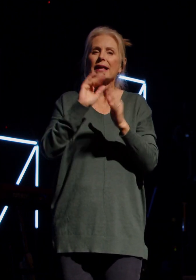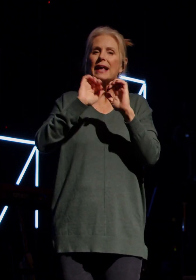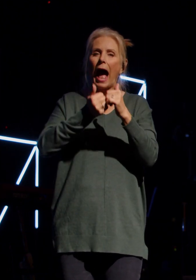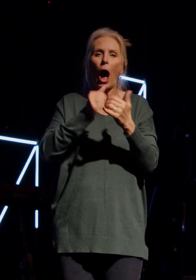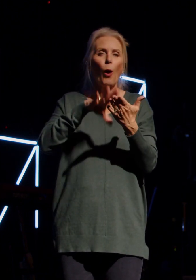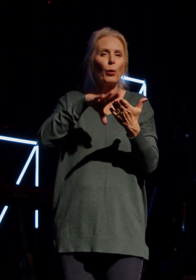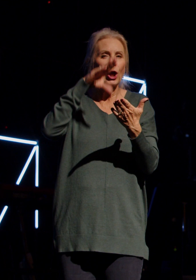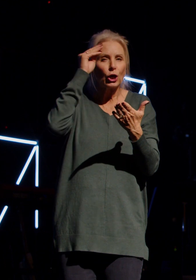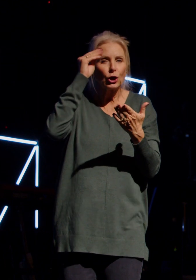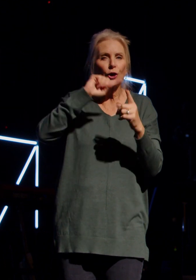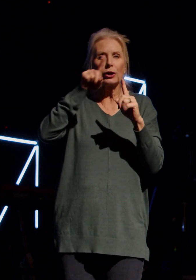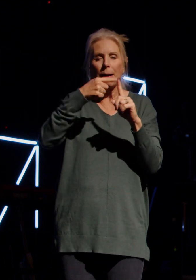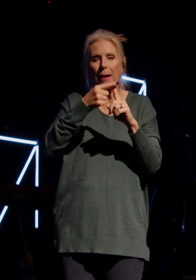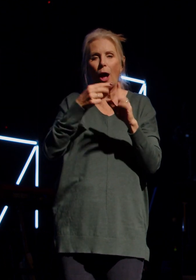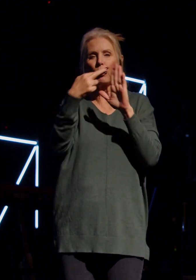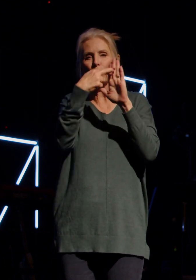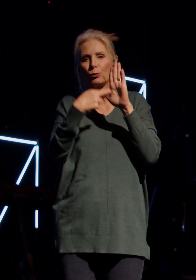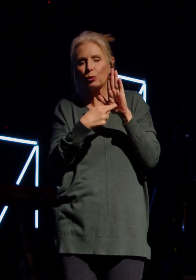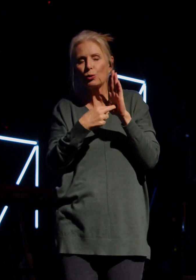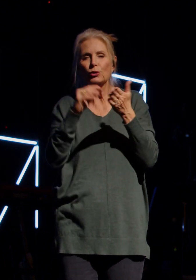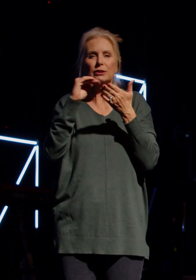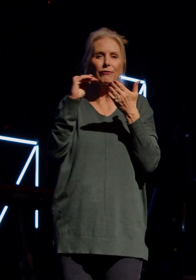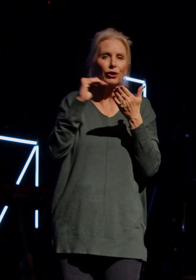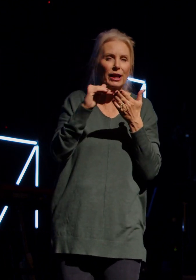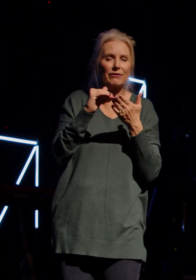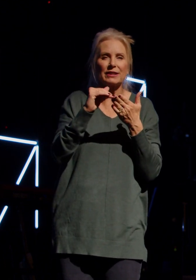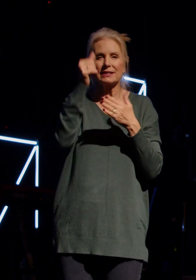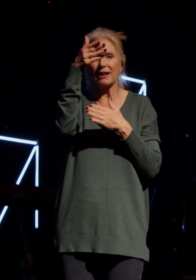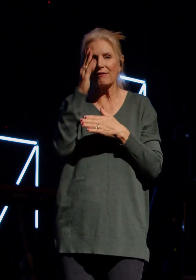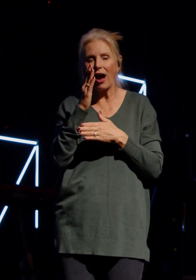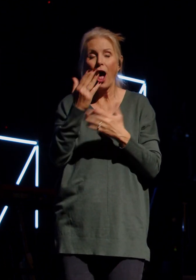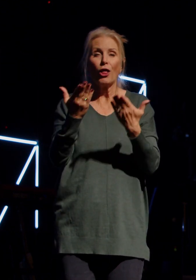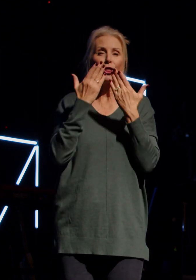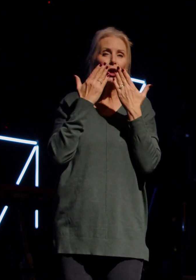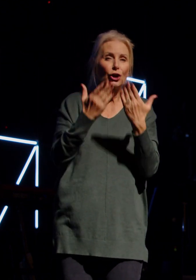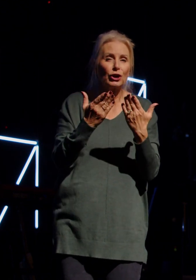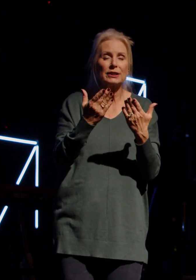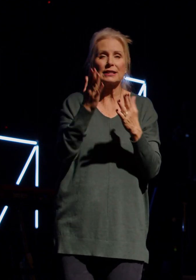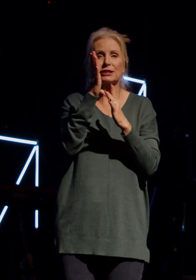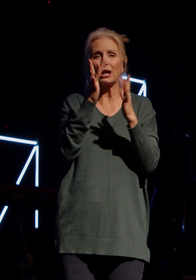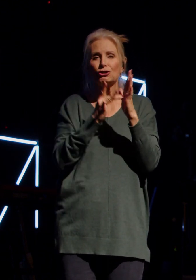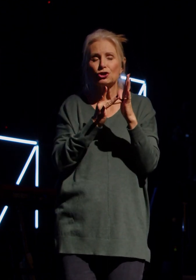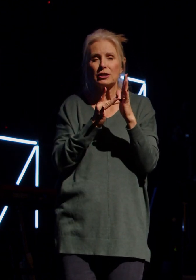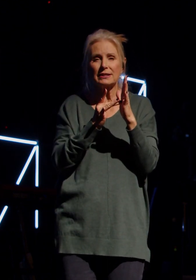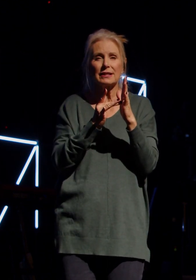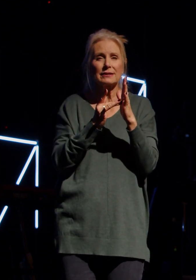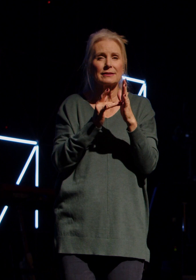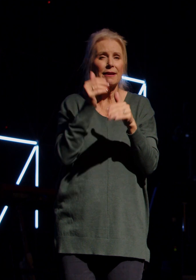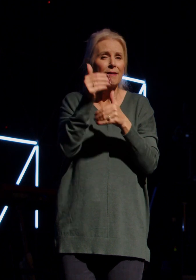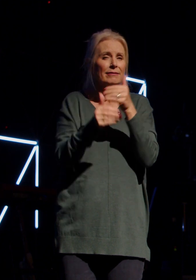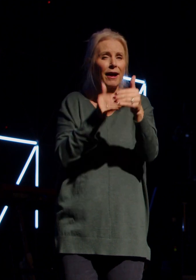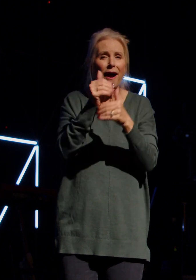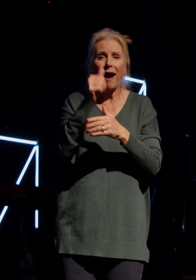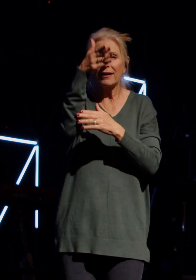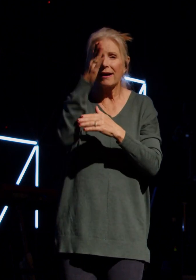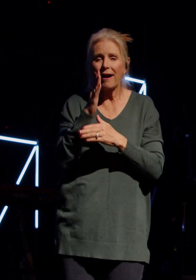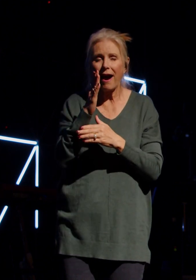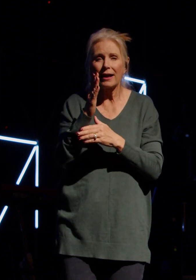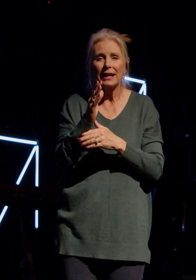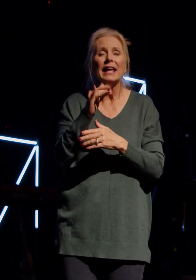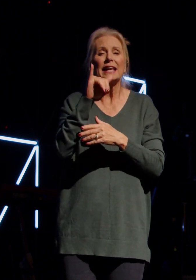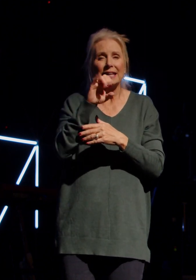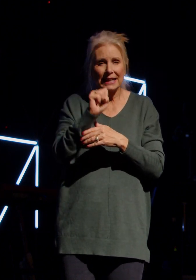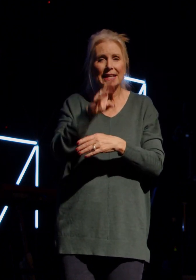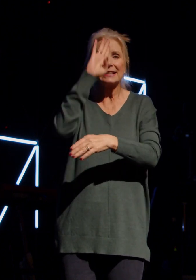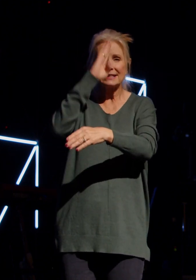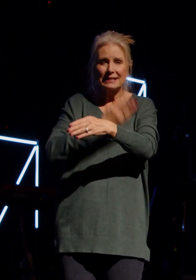about the kingdom of God, the rule of God, the forgiveness of God, the goodness that Jesus brings, that he is the Messiah, the Son of God. There's a reason